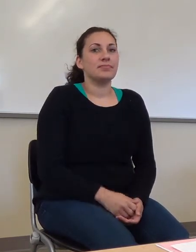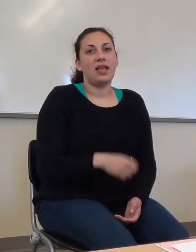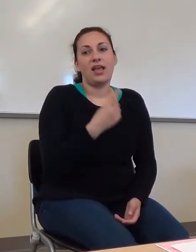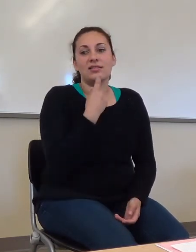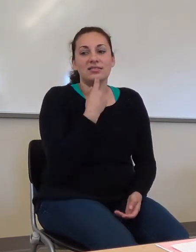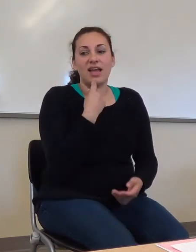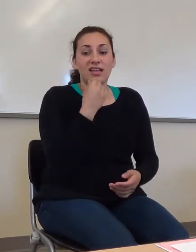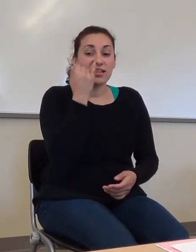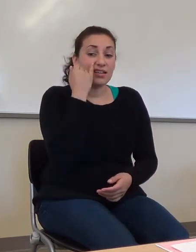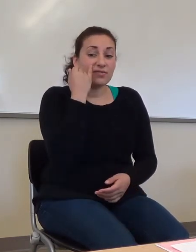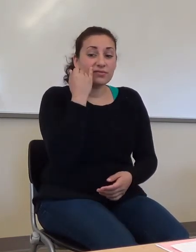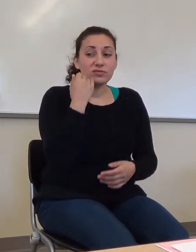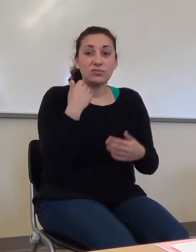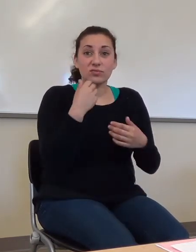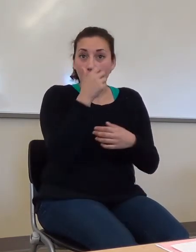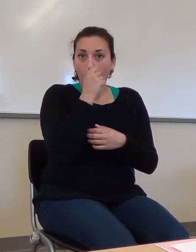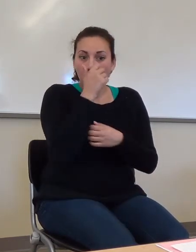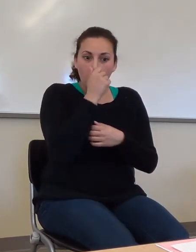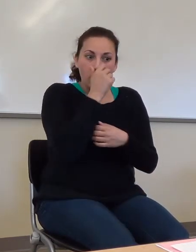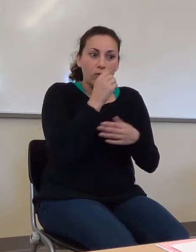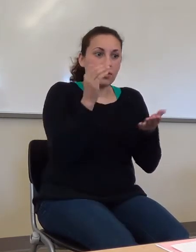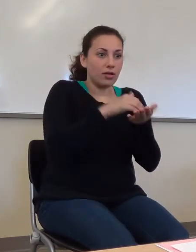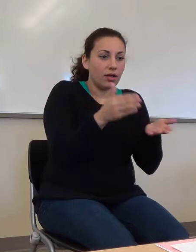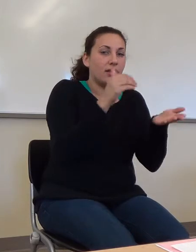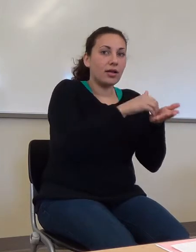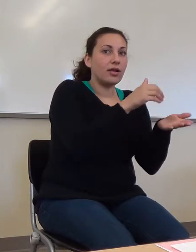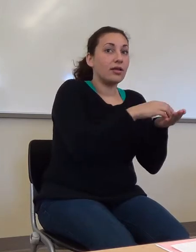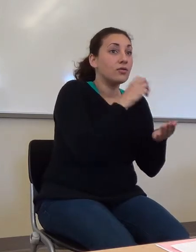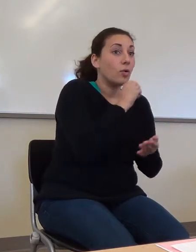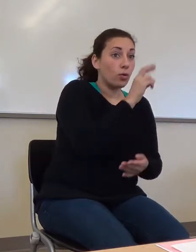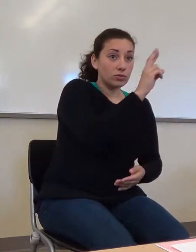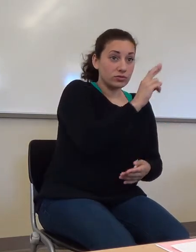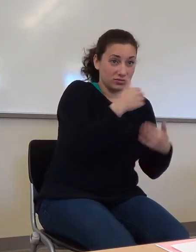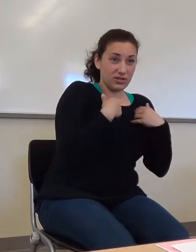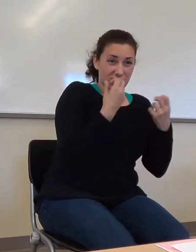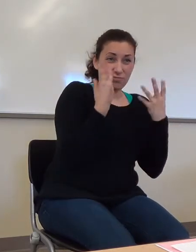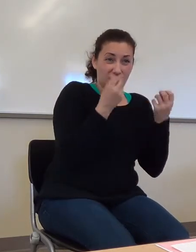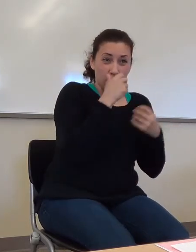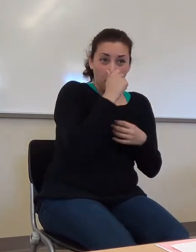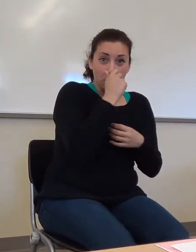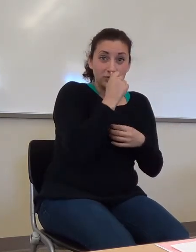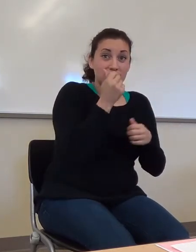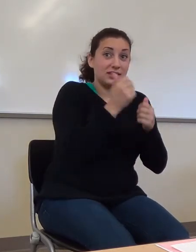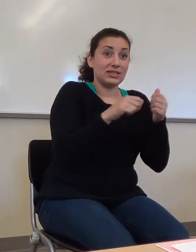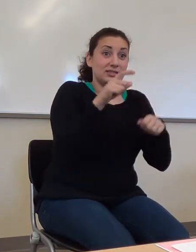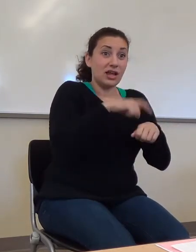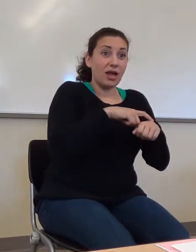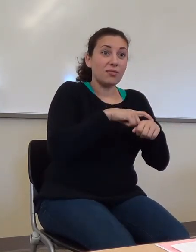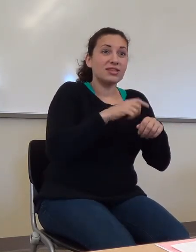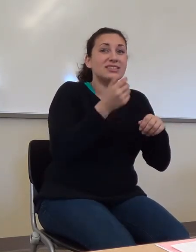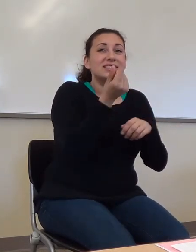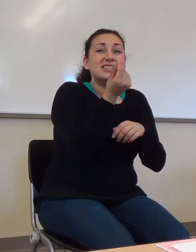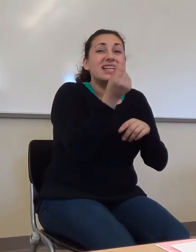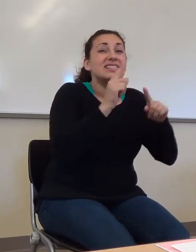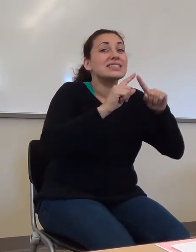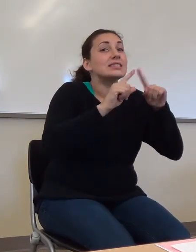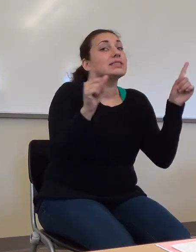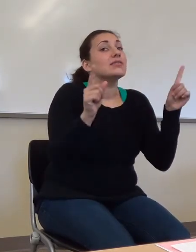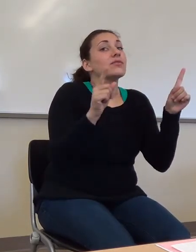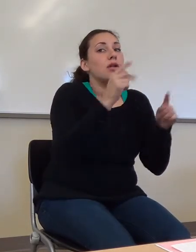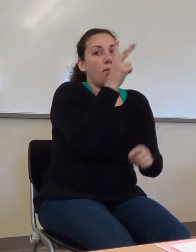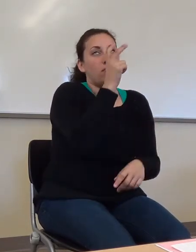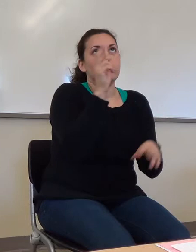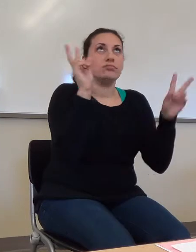get enough colds, as you get older, you've had all these colds. Every time you get a cold, it's a slightly different